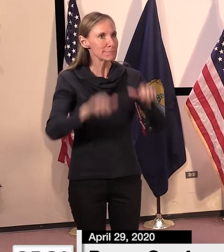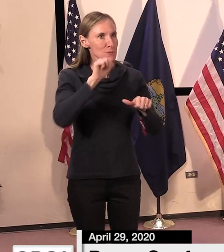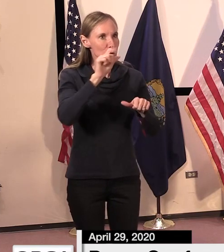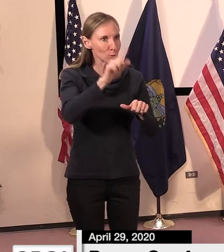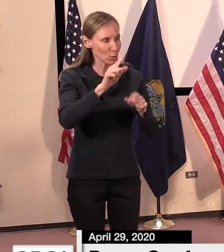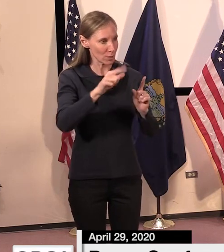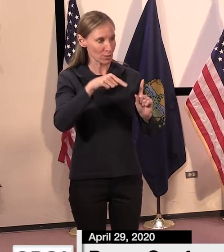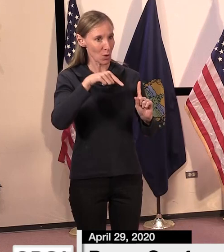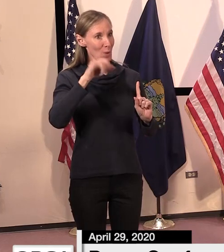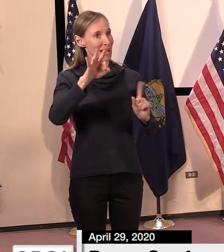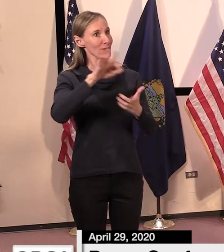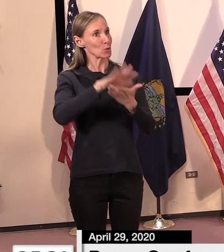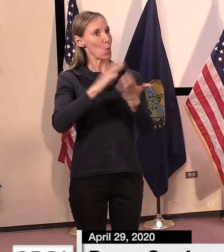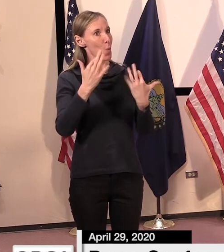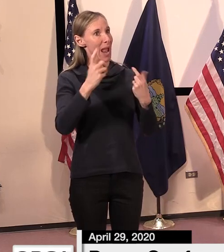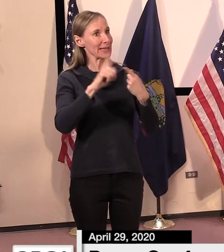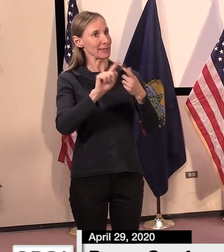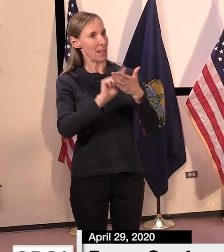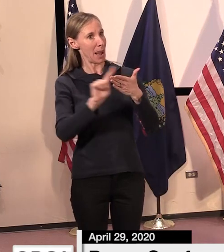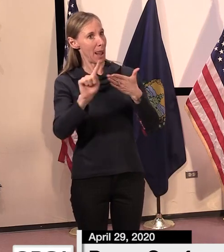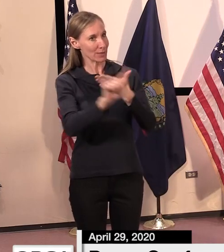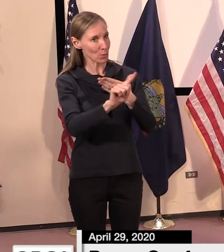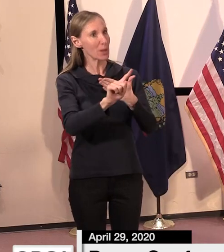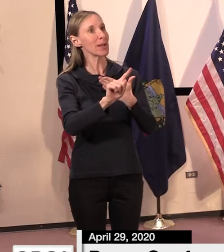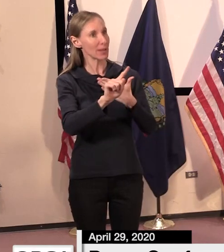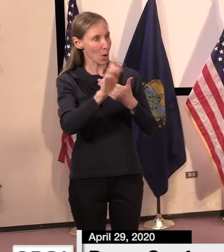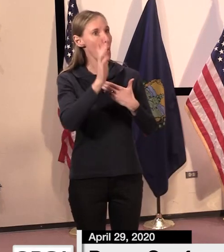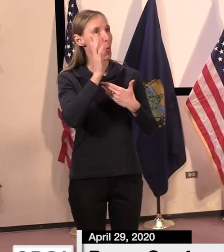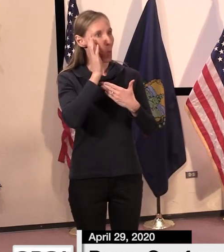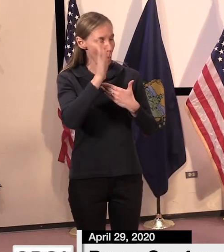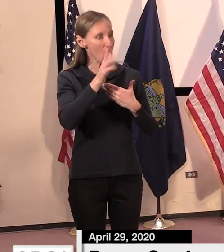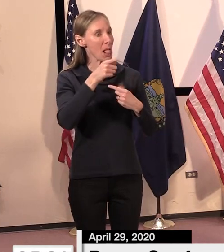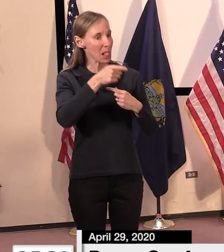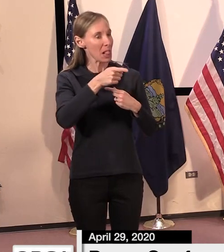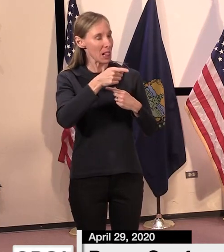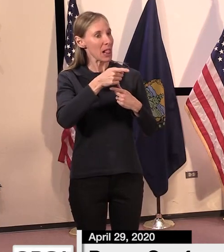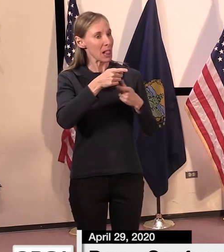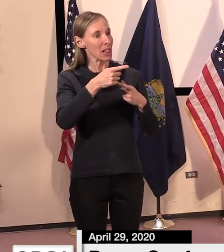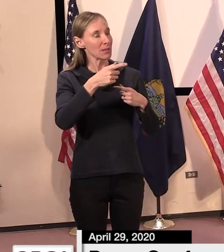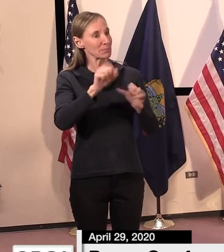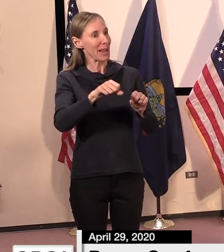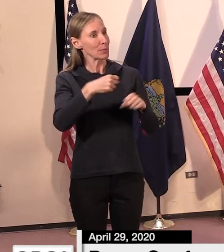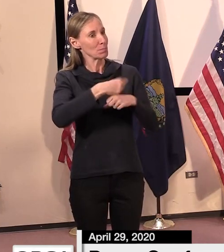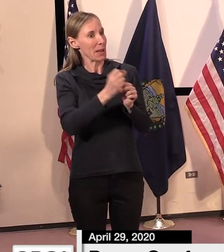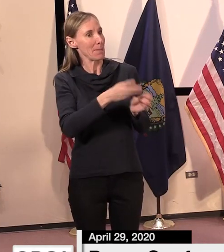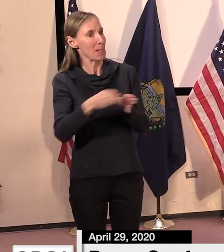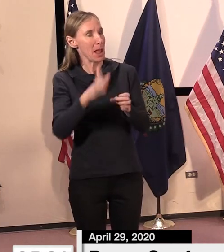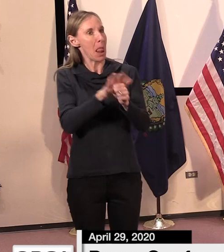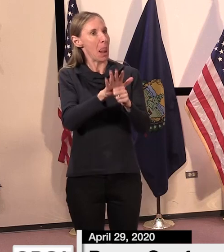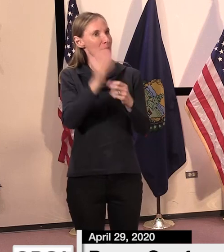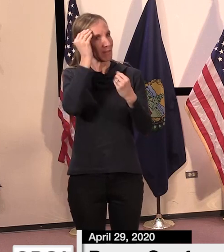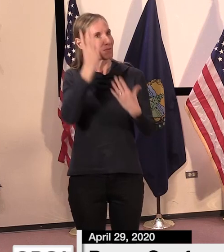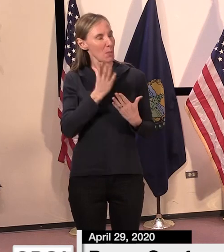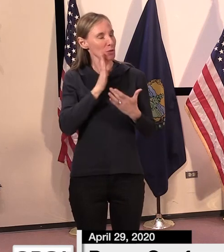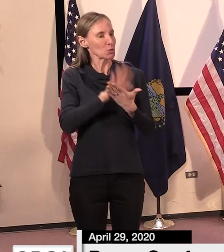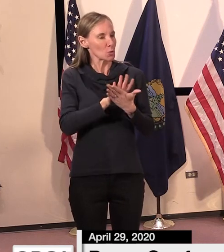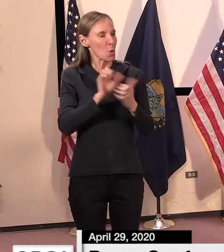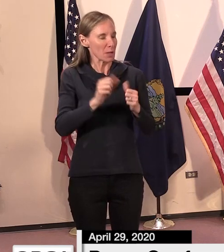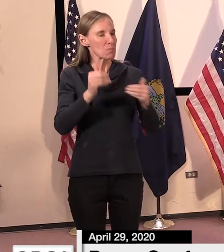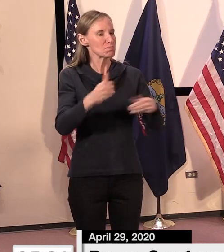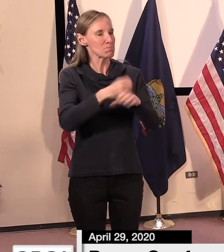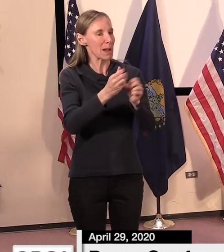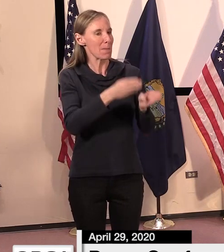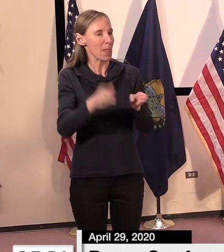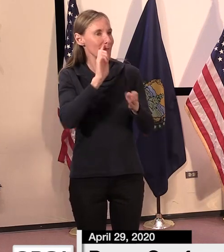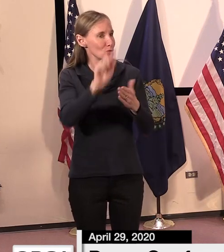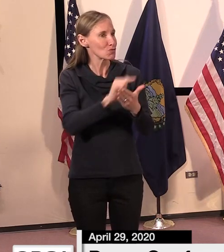in place for the end of the school year? Can they assume that what is going to be released next week will be enough information for them to be able to develop